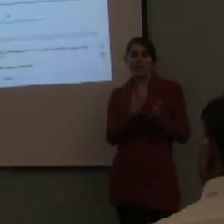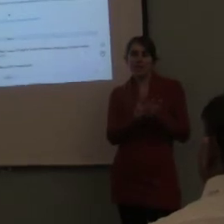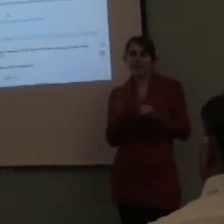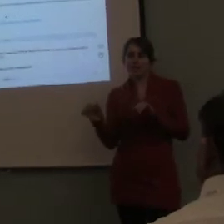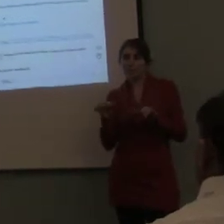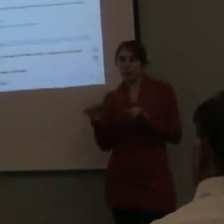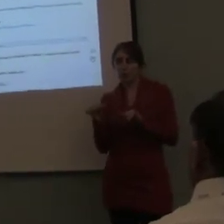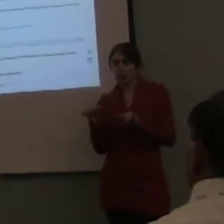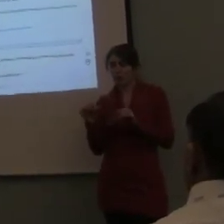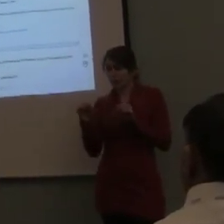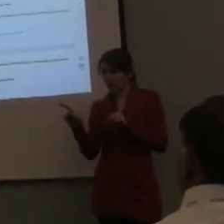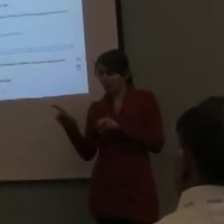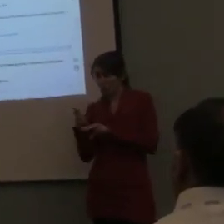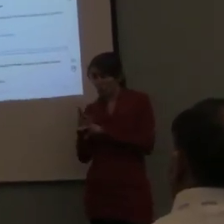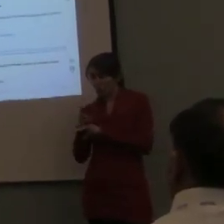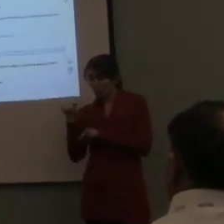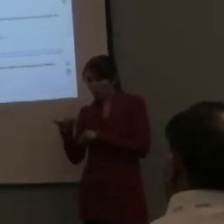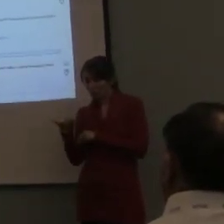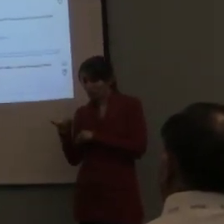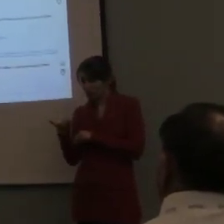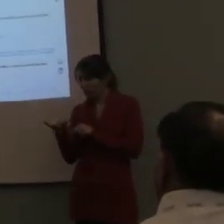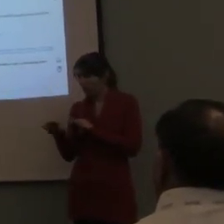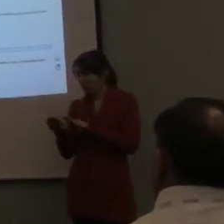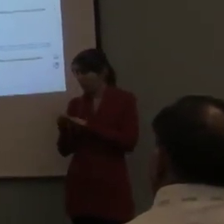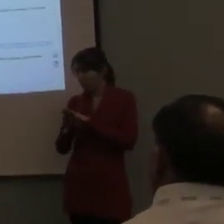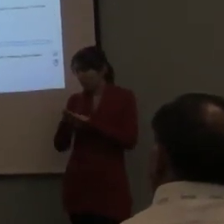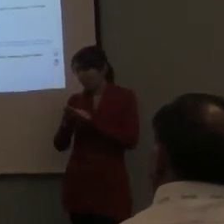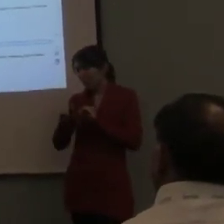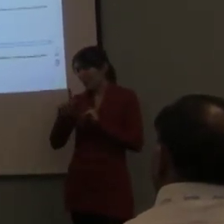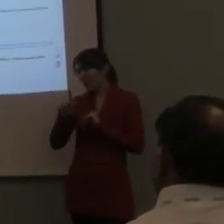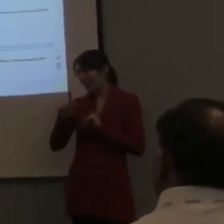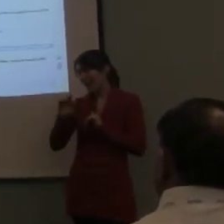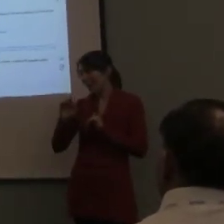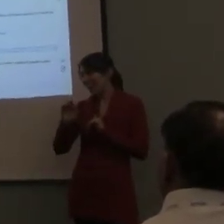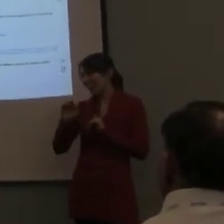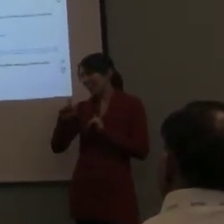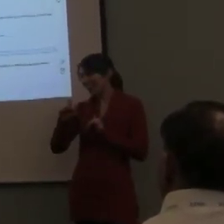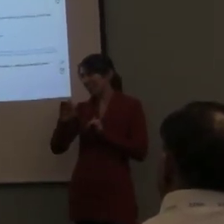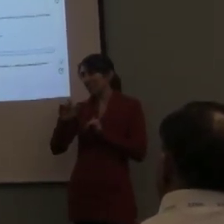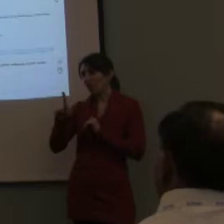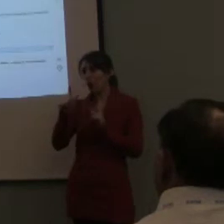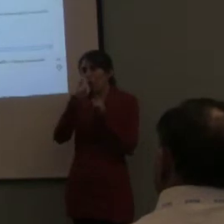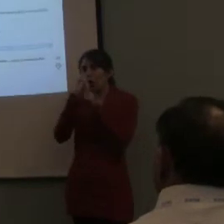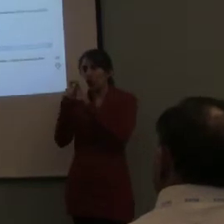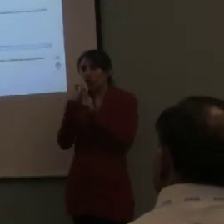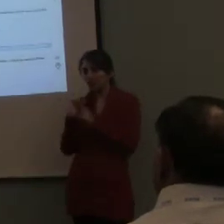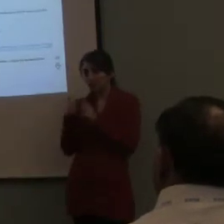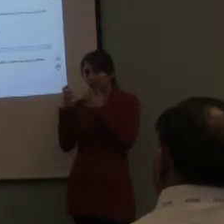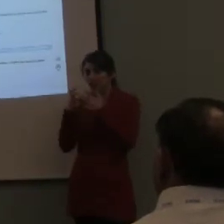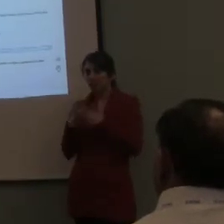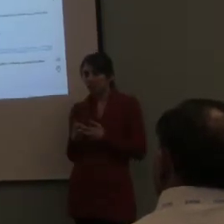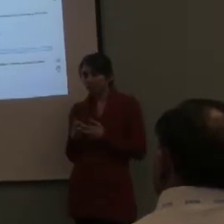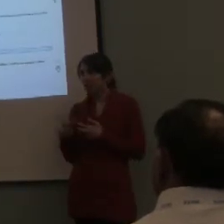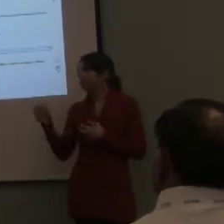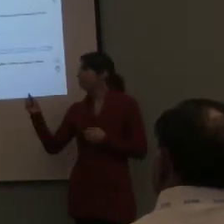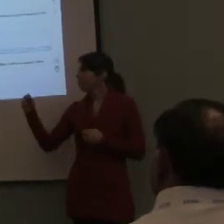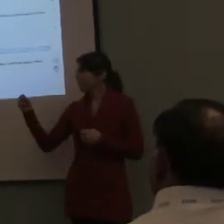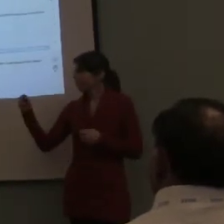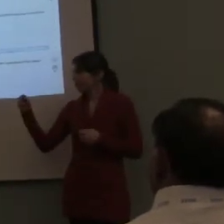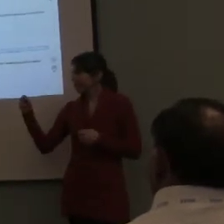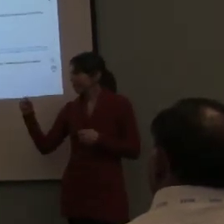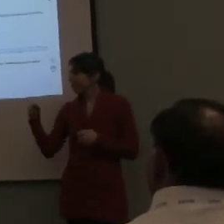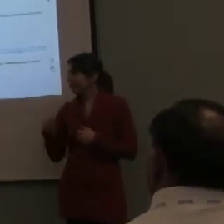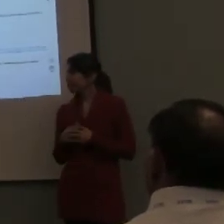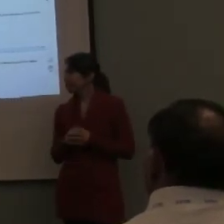use those kind of concepts, just like basic lexical matching? Yes, absolutely.